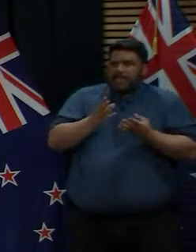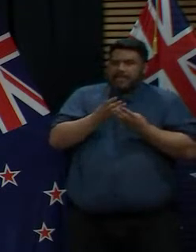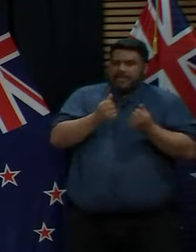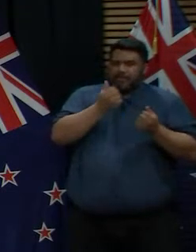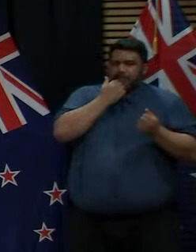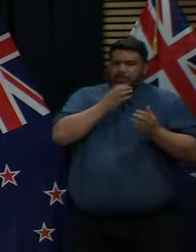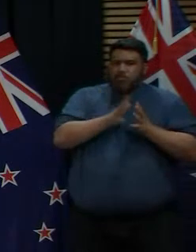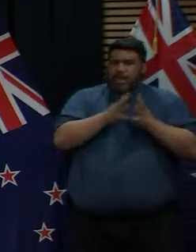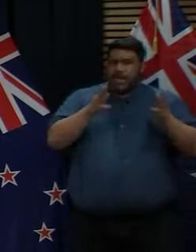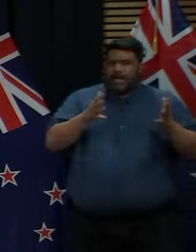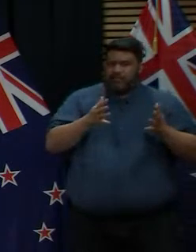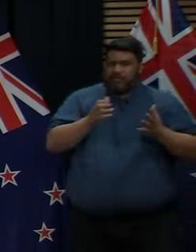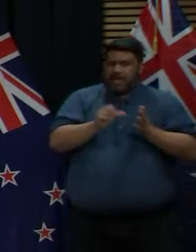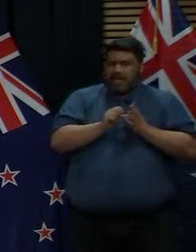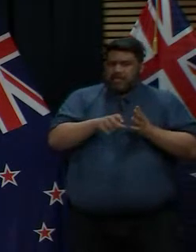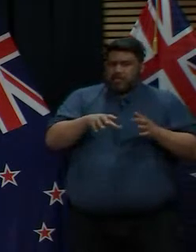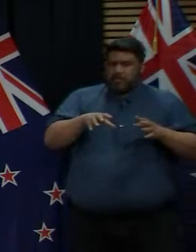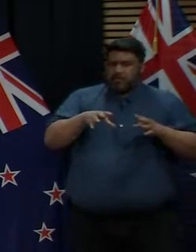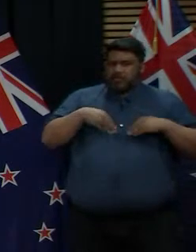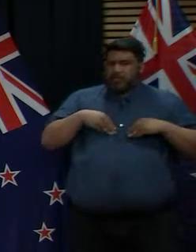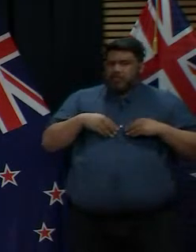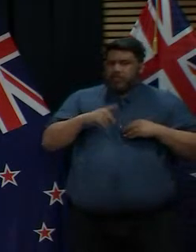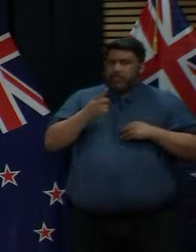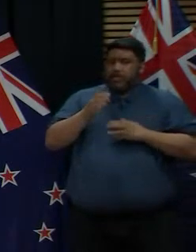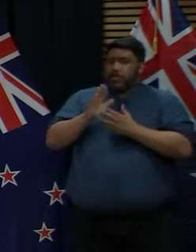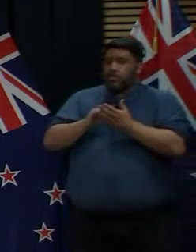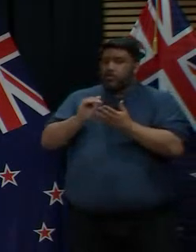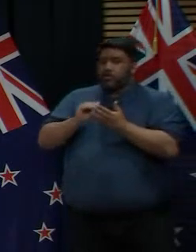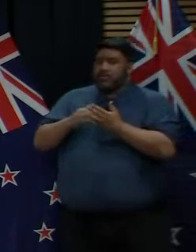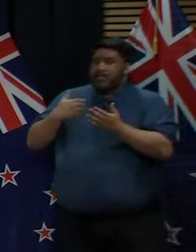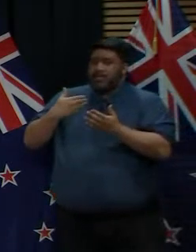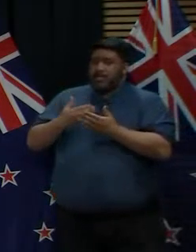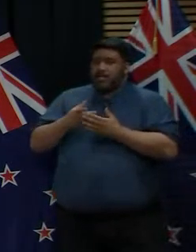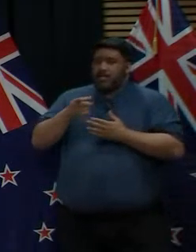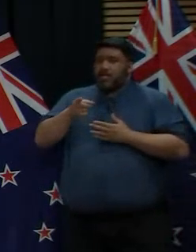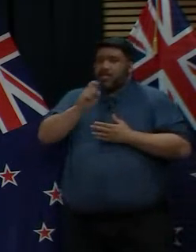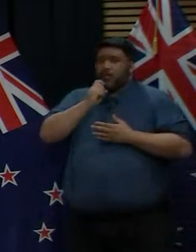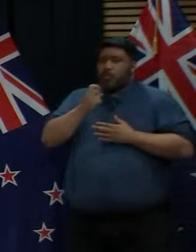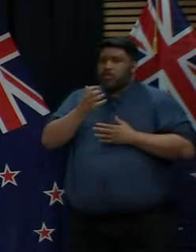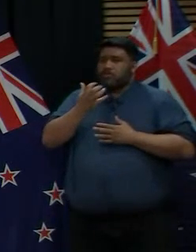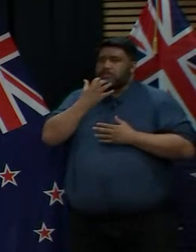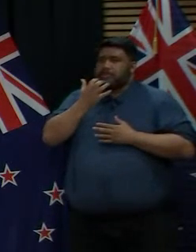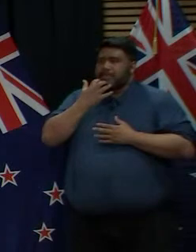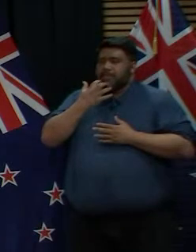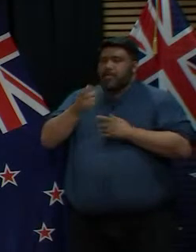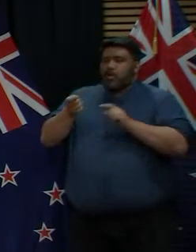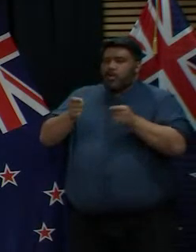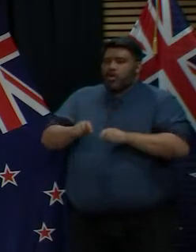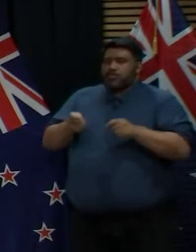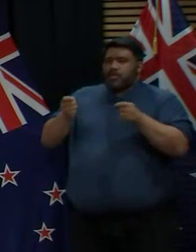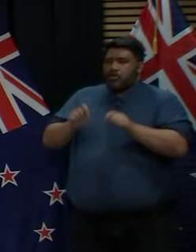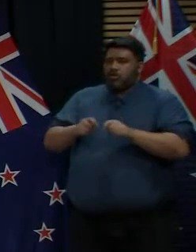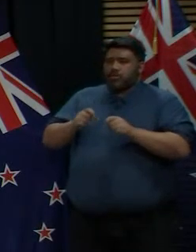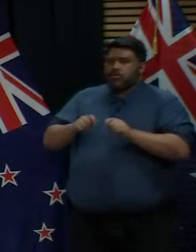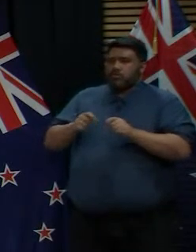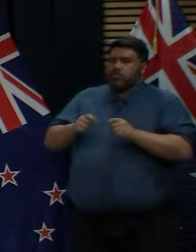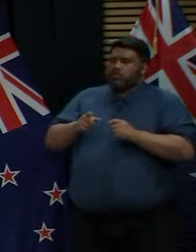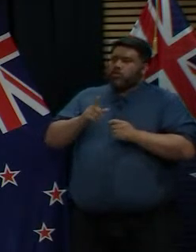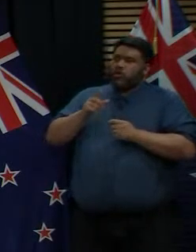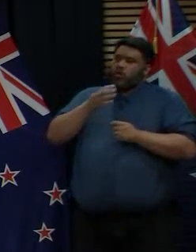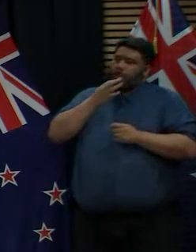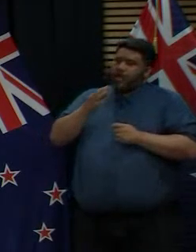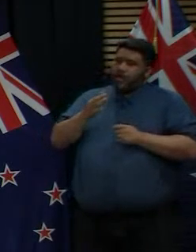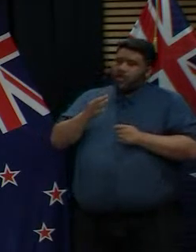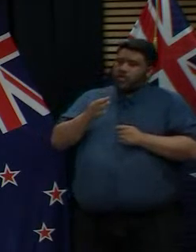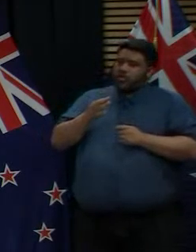mean, New Zealand is increasingly one of the only countries that's prepared to tolerate lockdowns in the future. So, like, are you prepared to